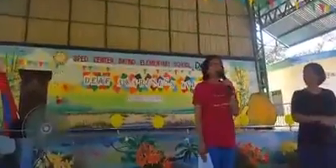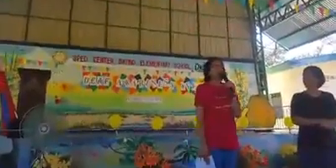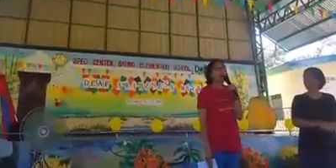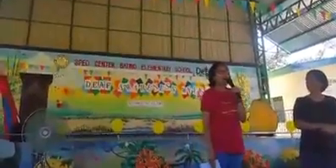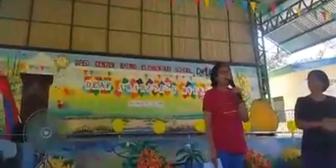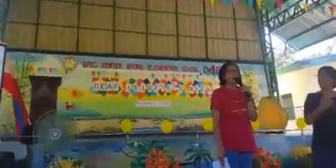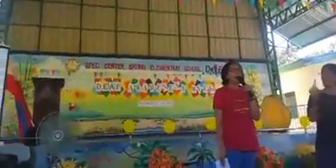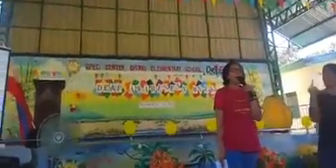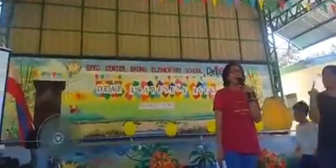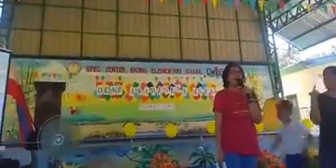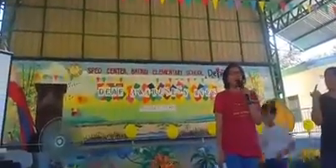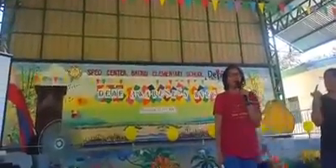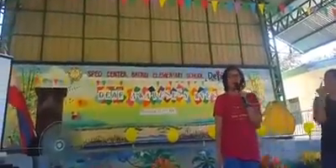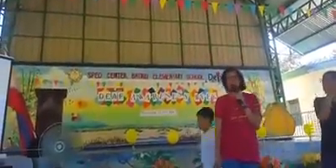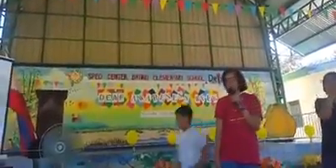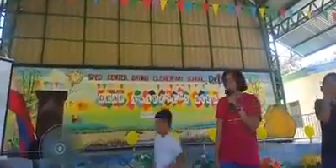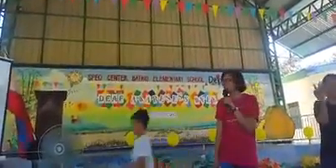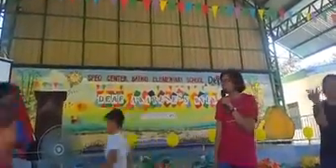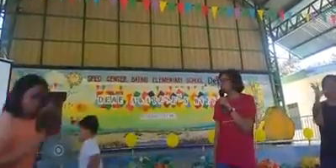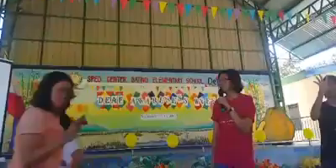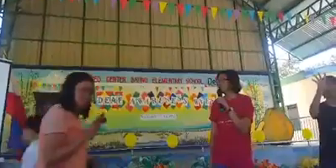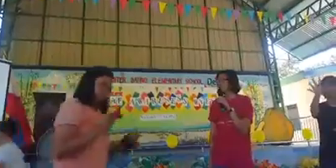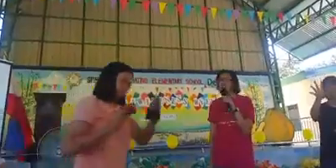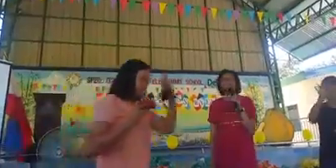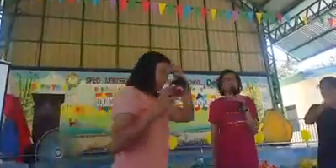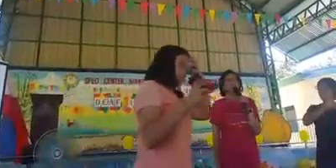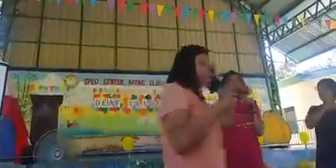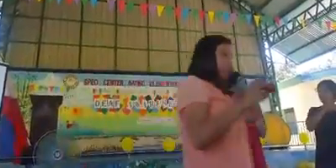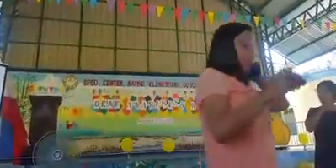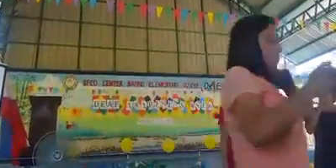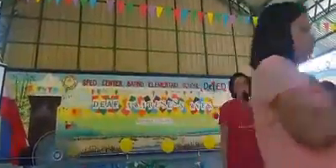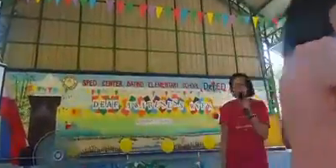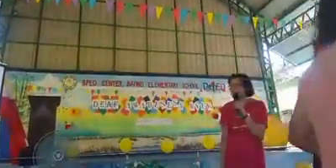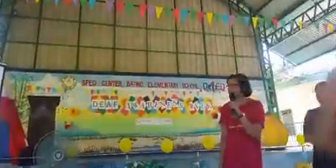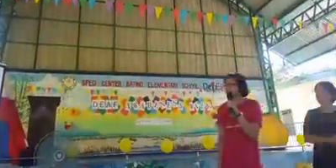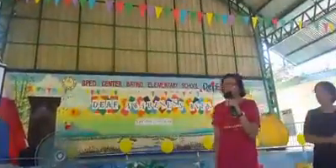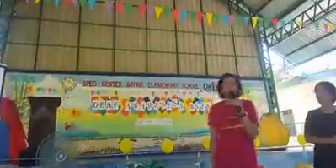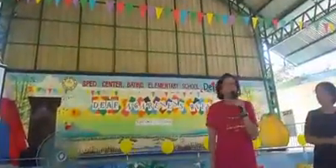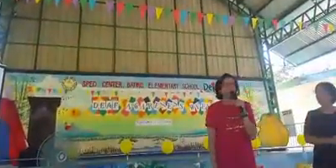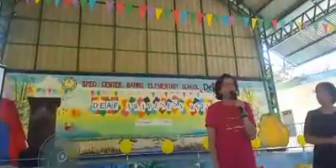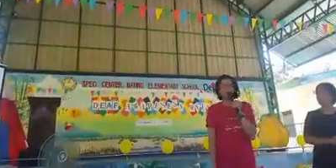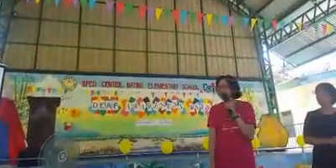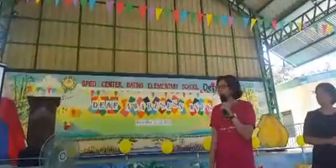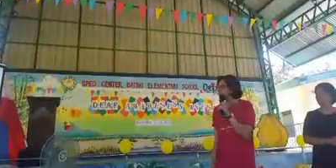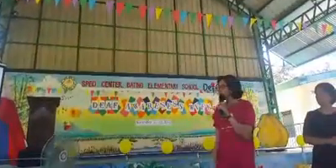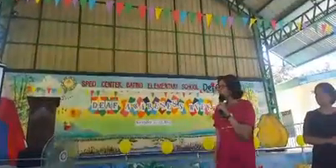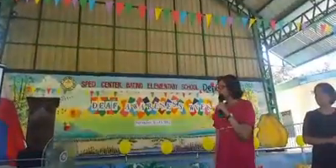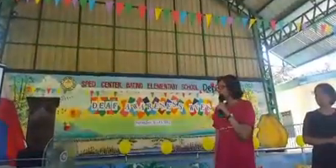We also have about 5 official interpreters at Silent Praise